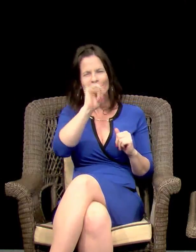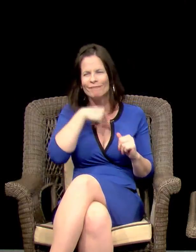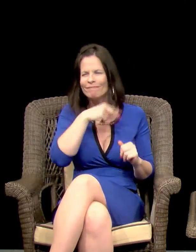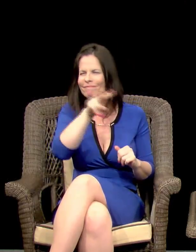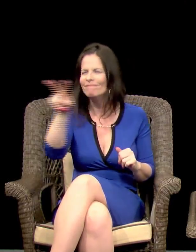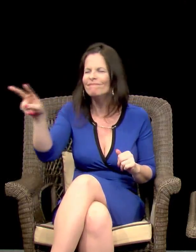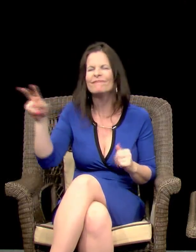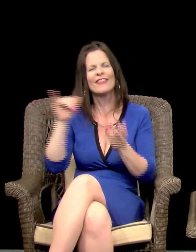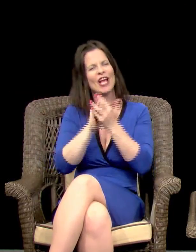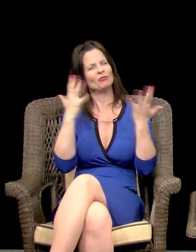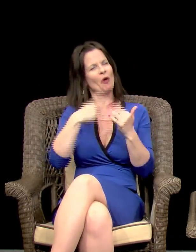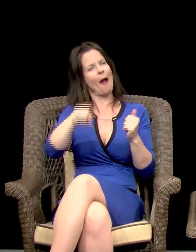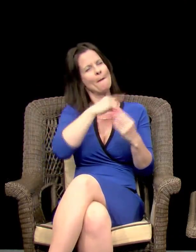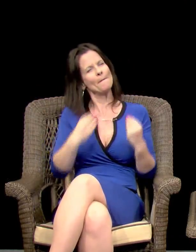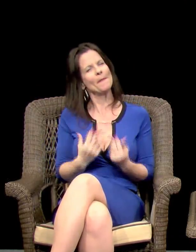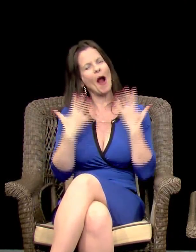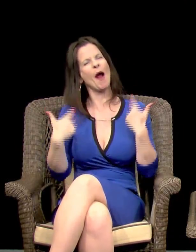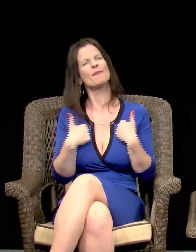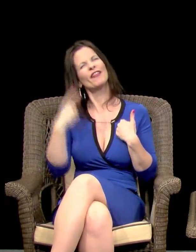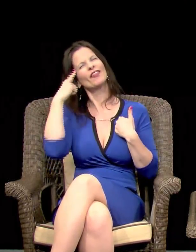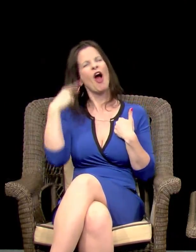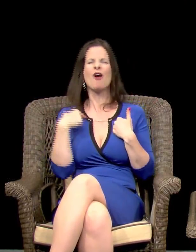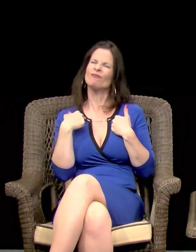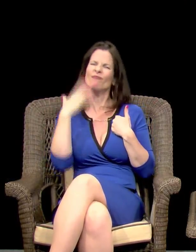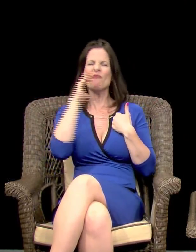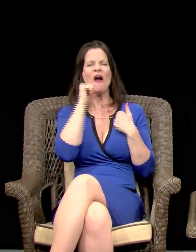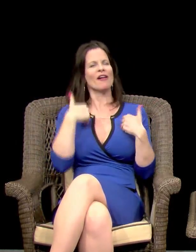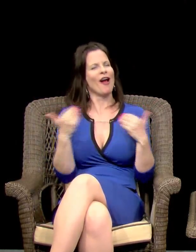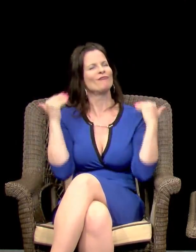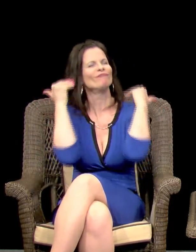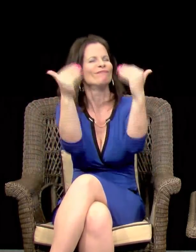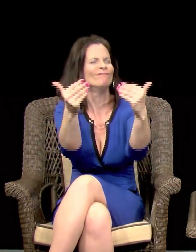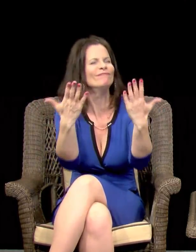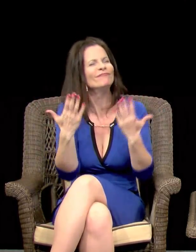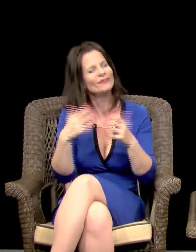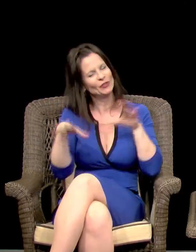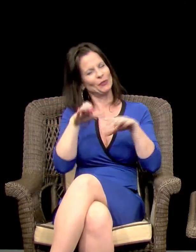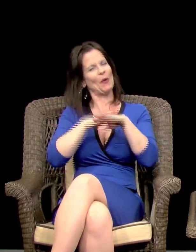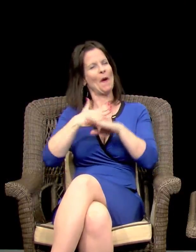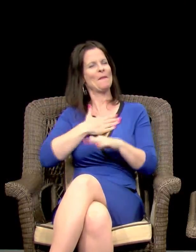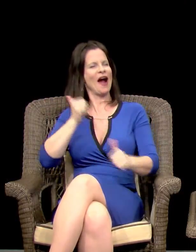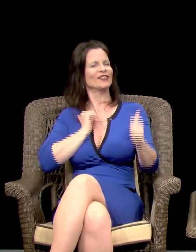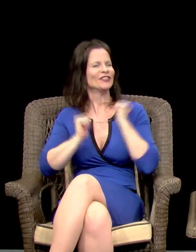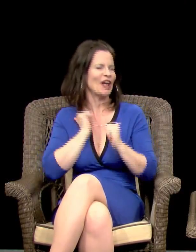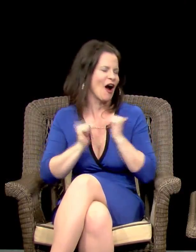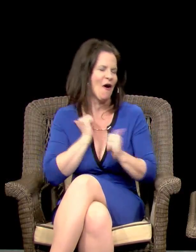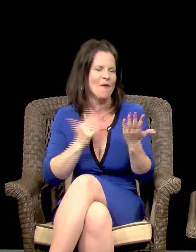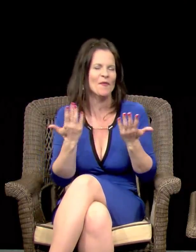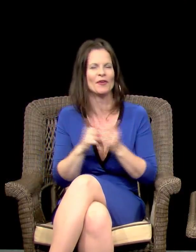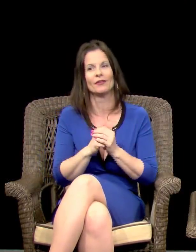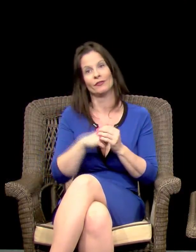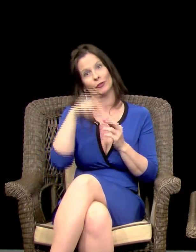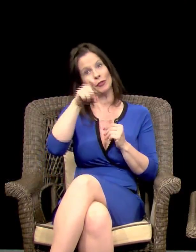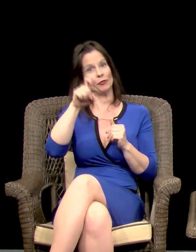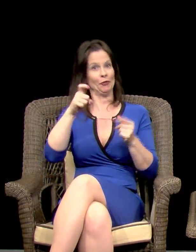add my congratulations as well, because these women have inspired me. So I would like to put them on my